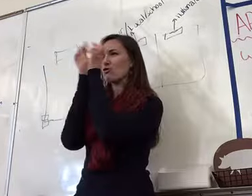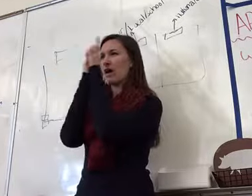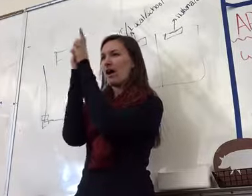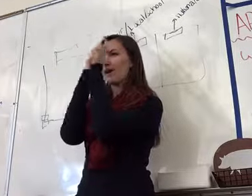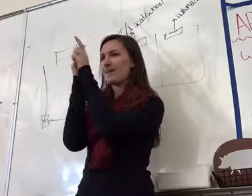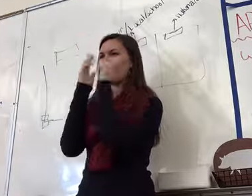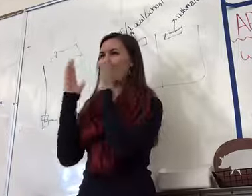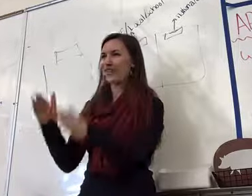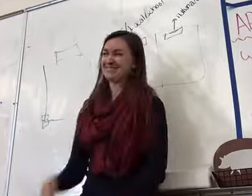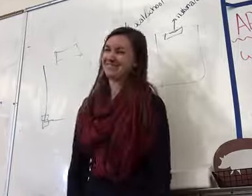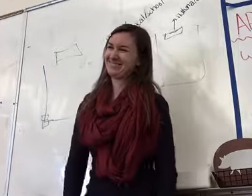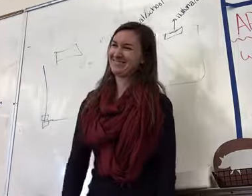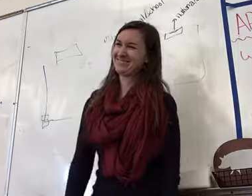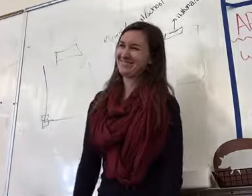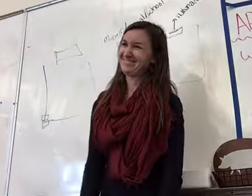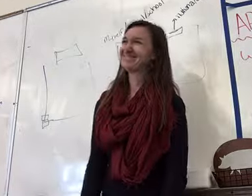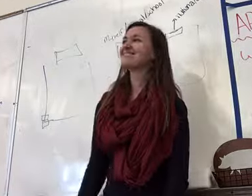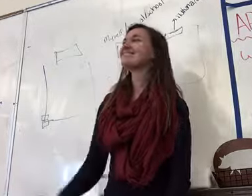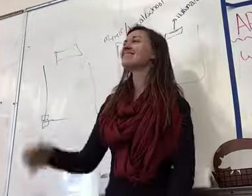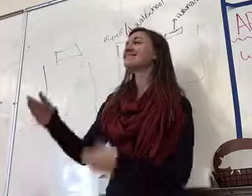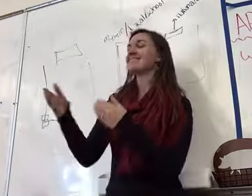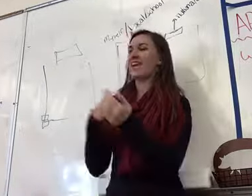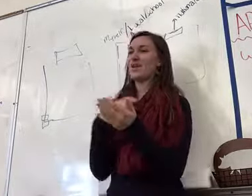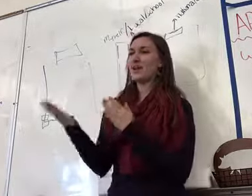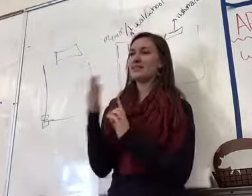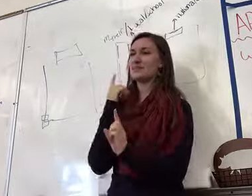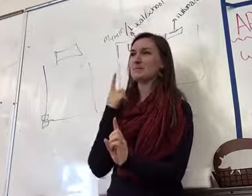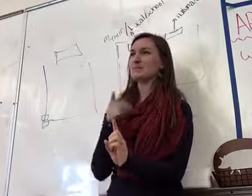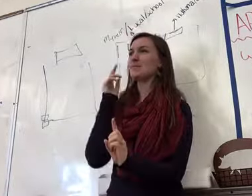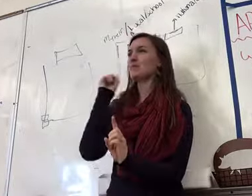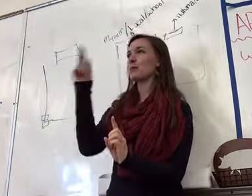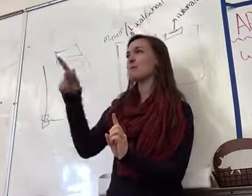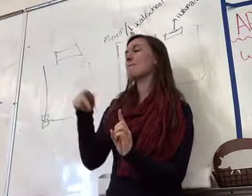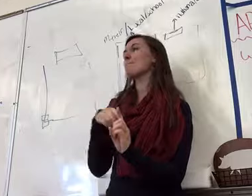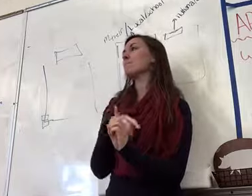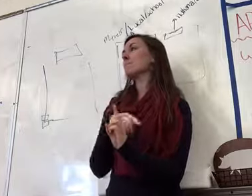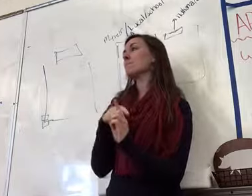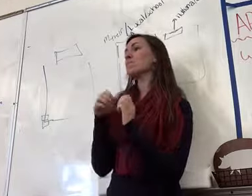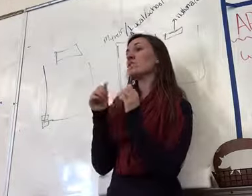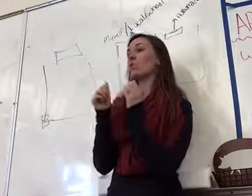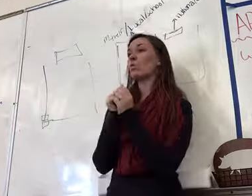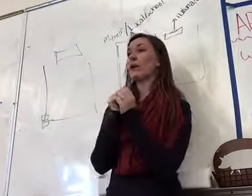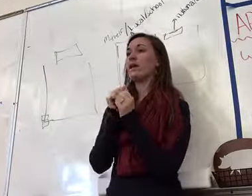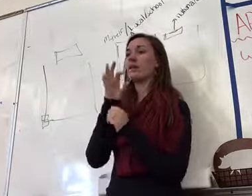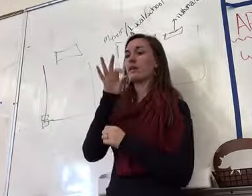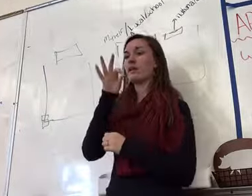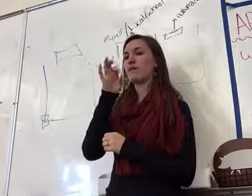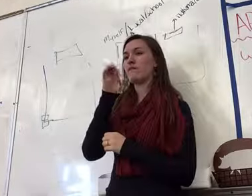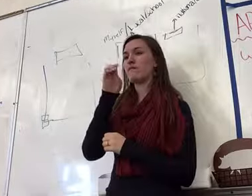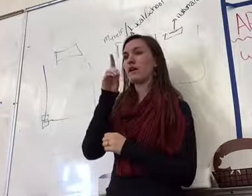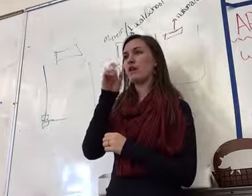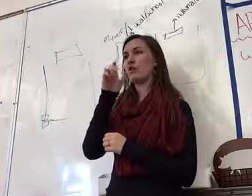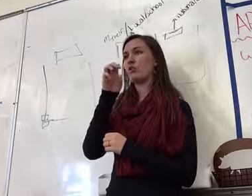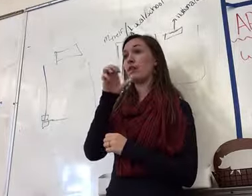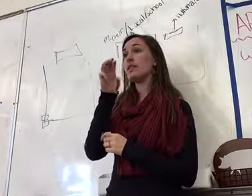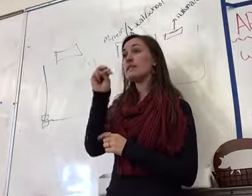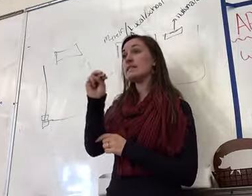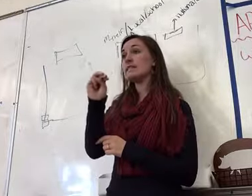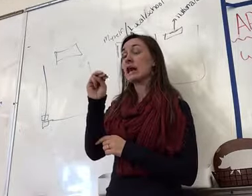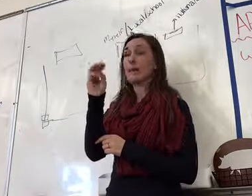Okay, so anyways, so with federalism, the idea is to have a strong central